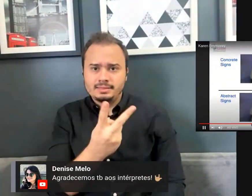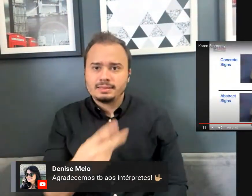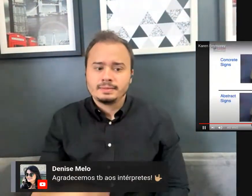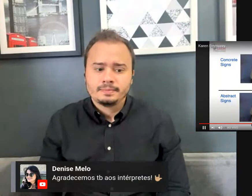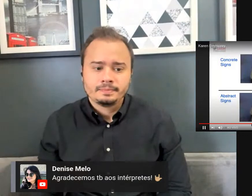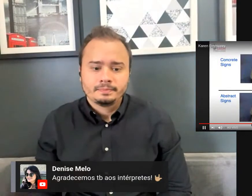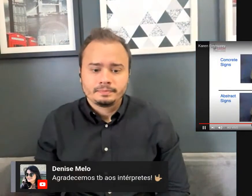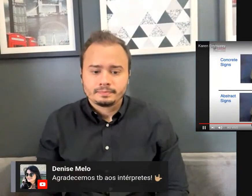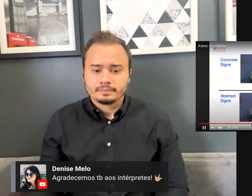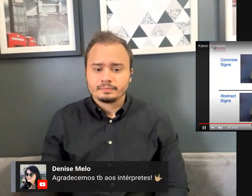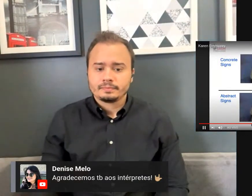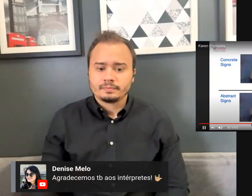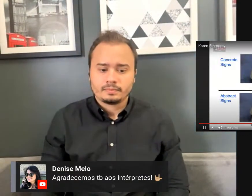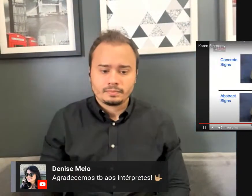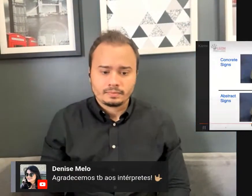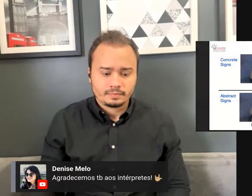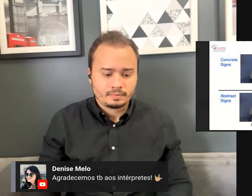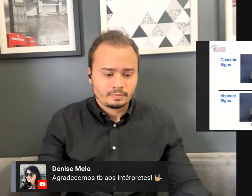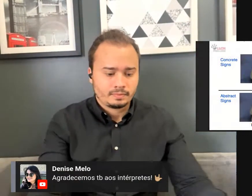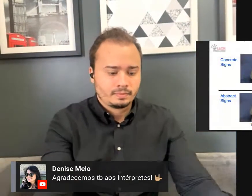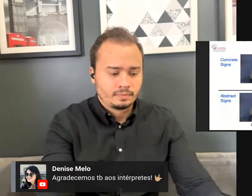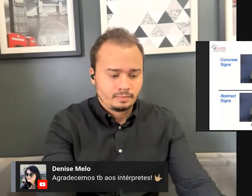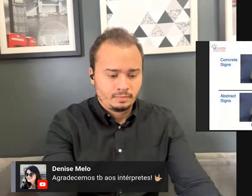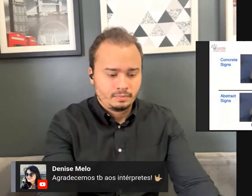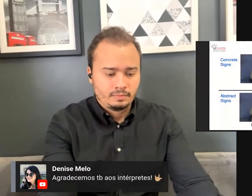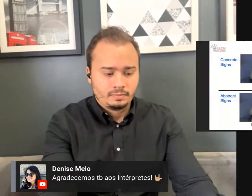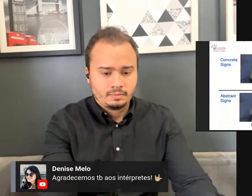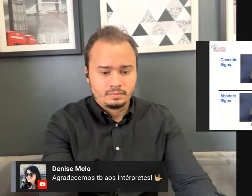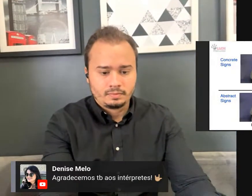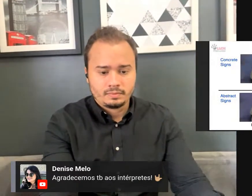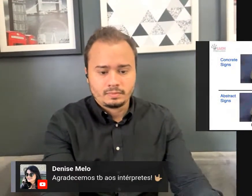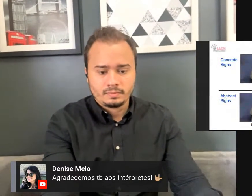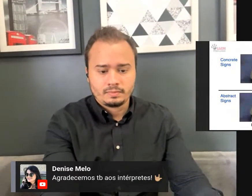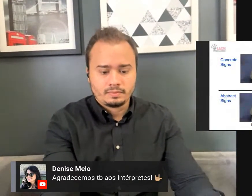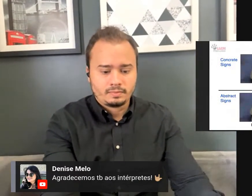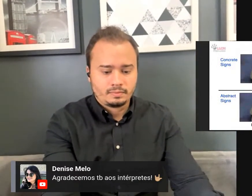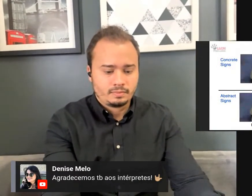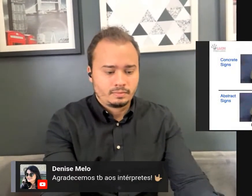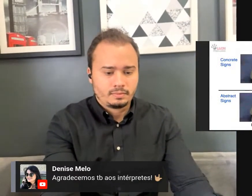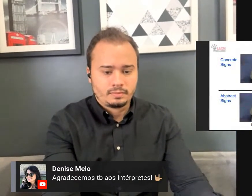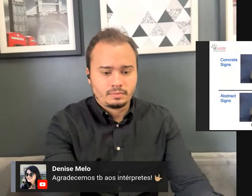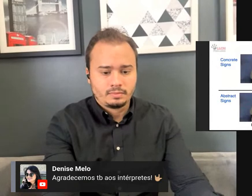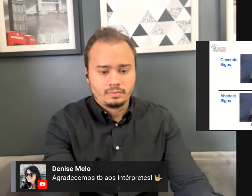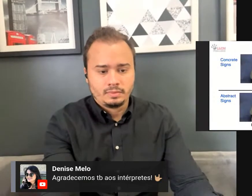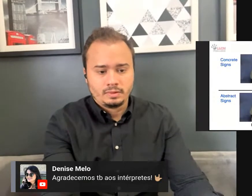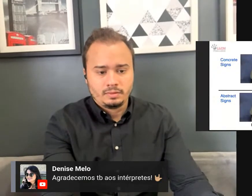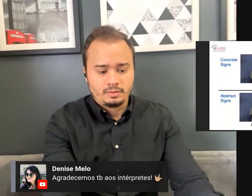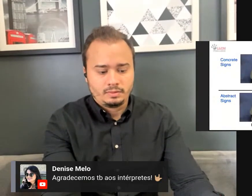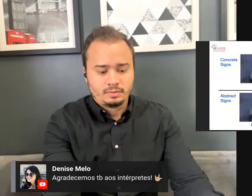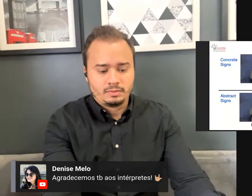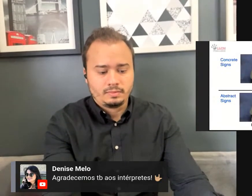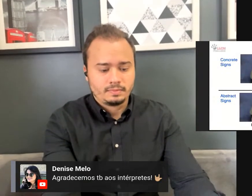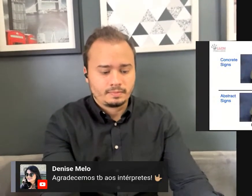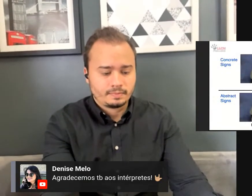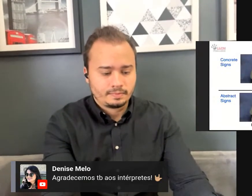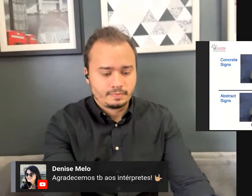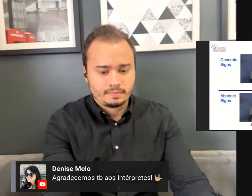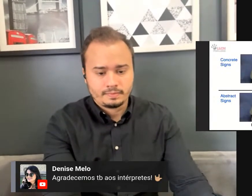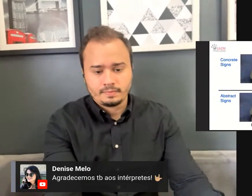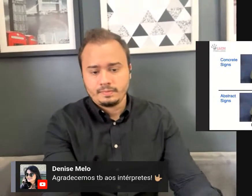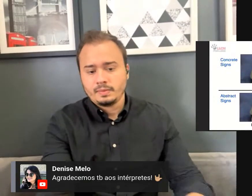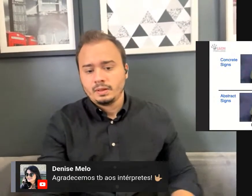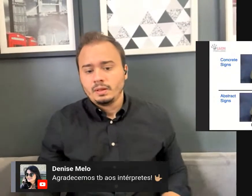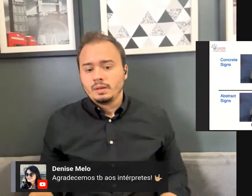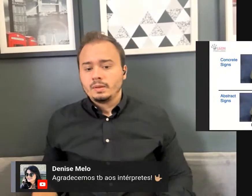Okay. So let's look at what happens with concreteness. I'm just going to give you some examples of concrete signs and more